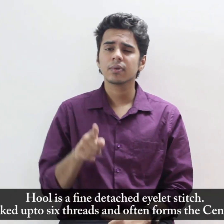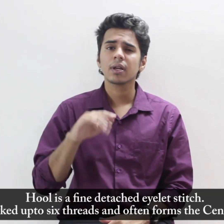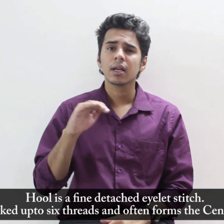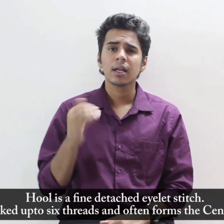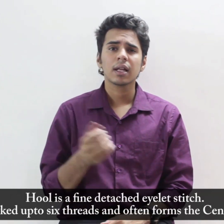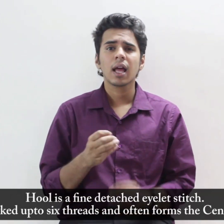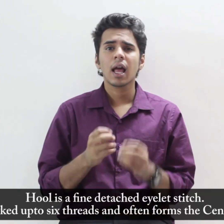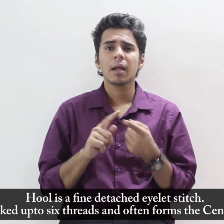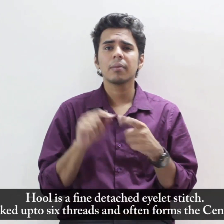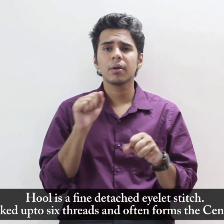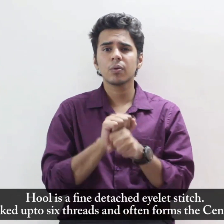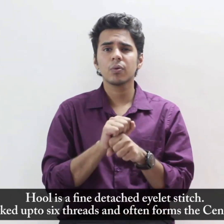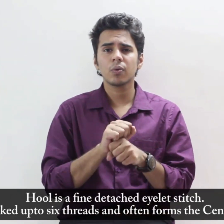a flower.